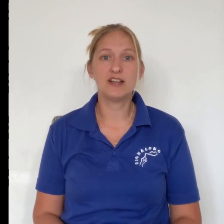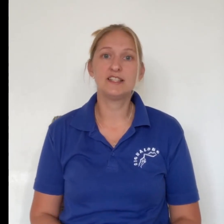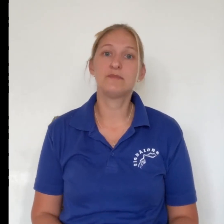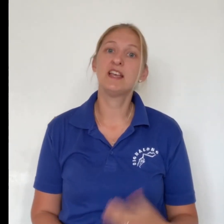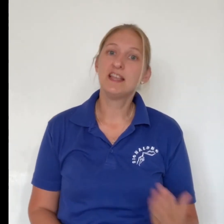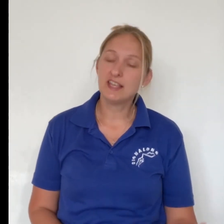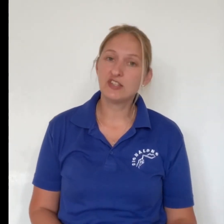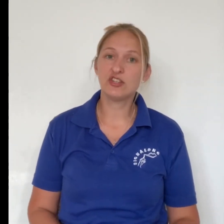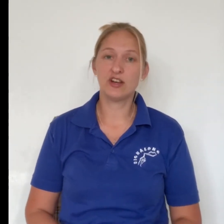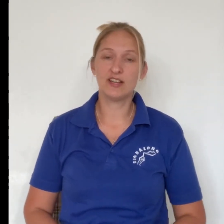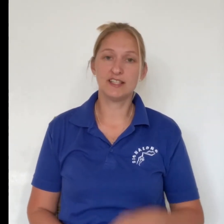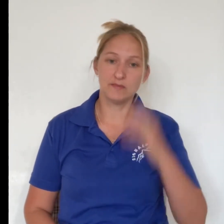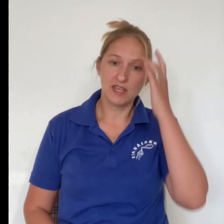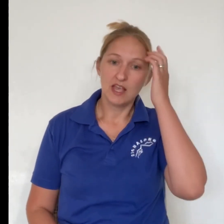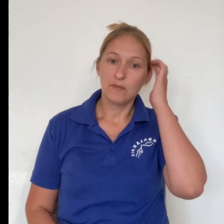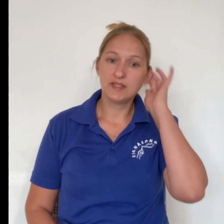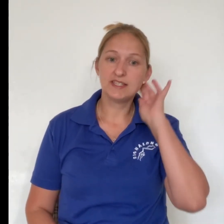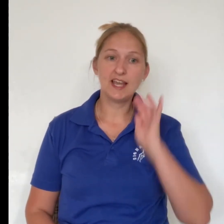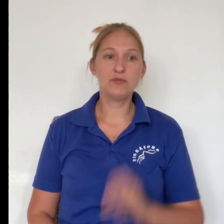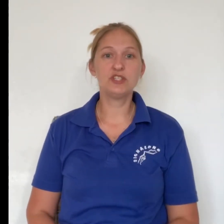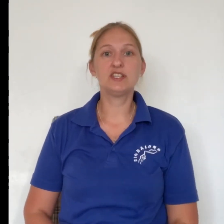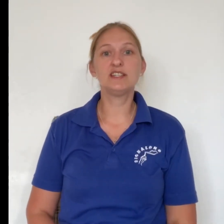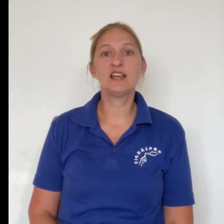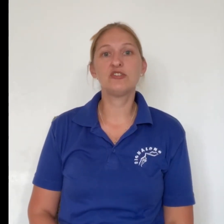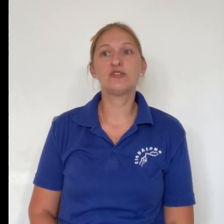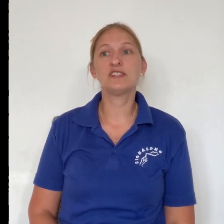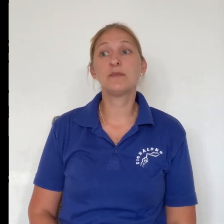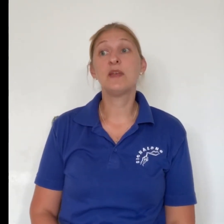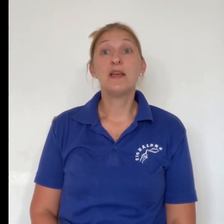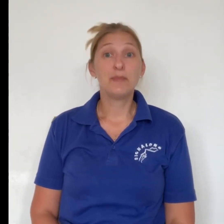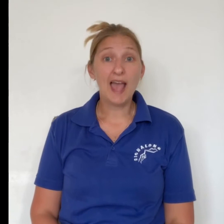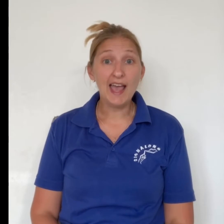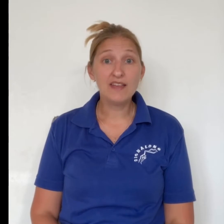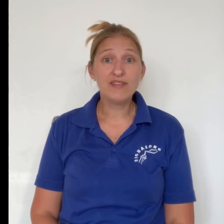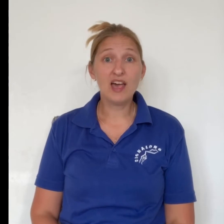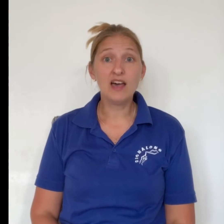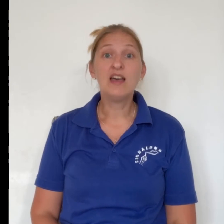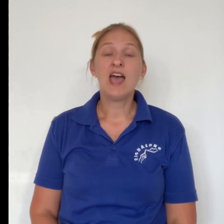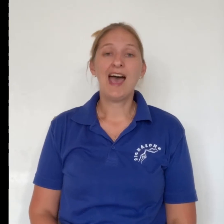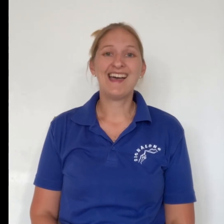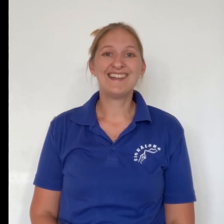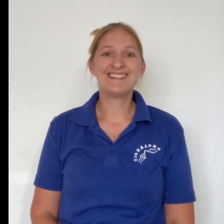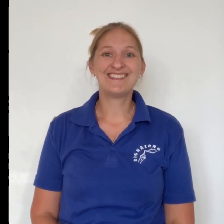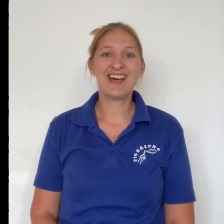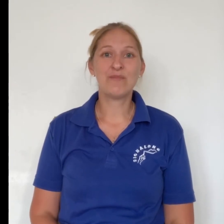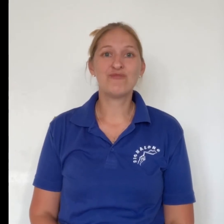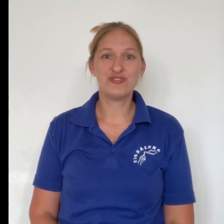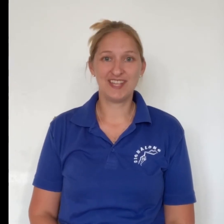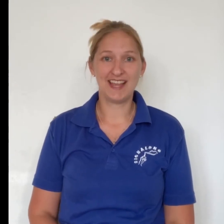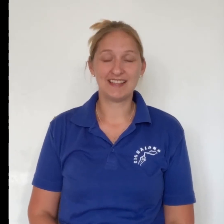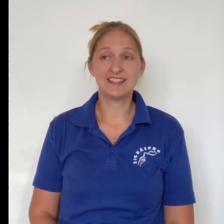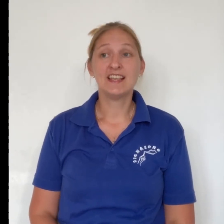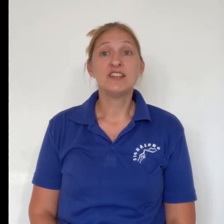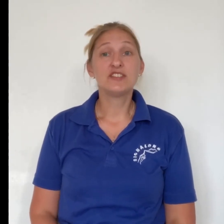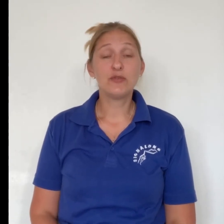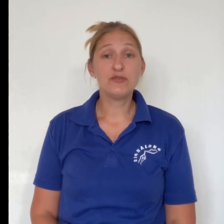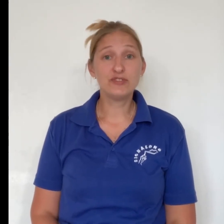items, kitchen items, but today we're just going to touch on some behaviour and some routines. So you saw